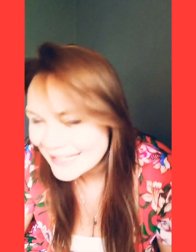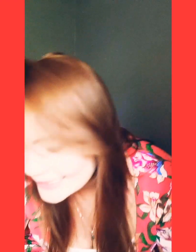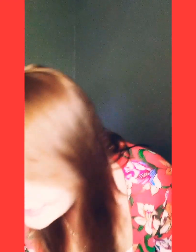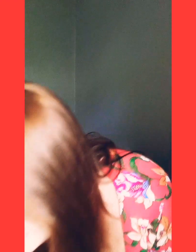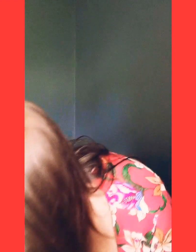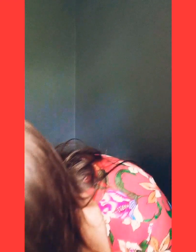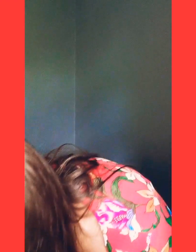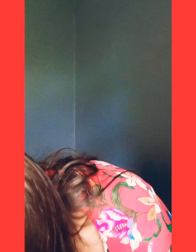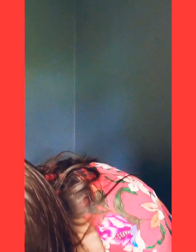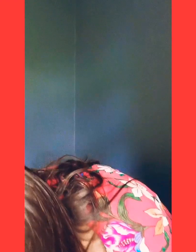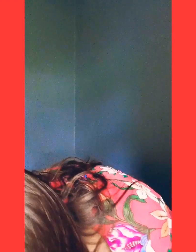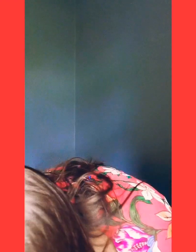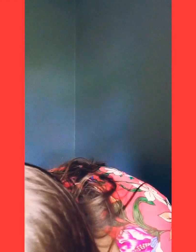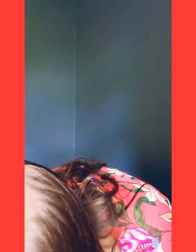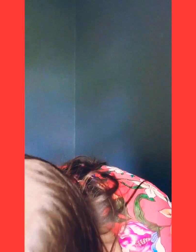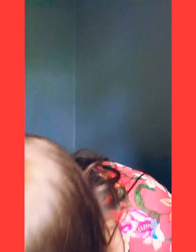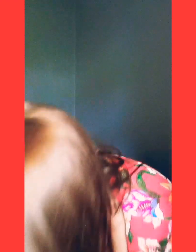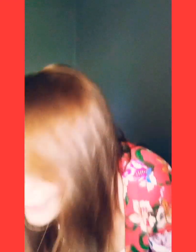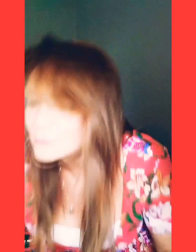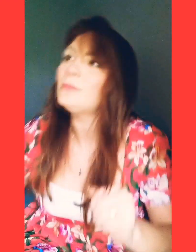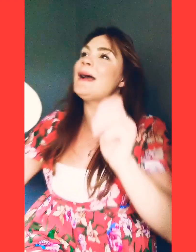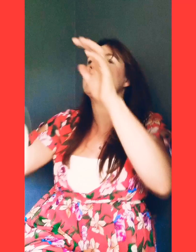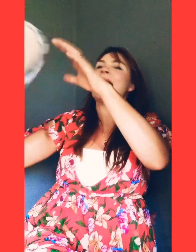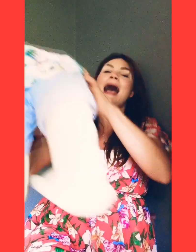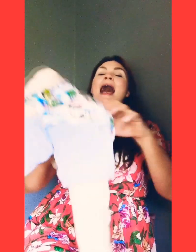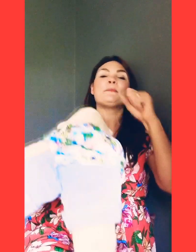There he is. He's still asleep, you guys.